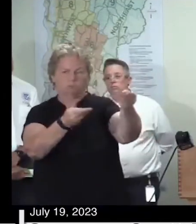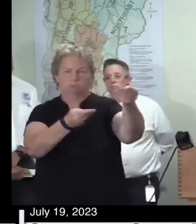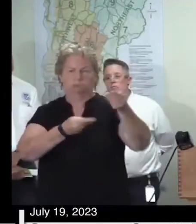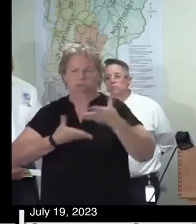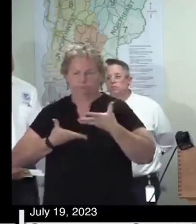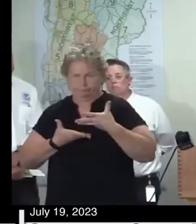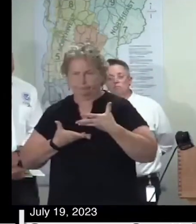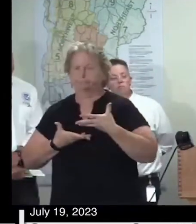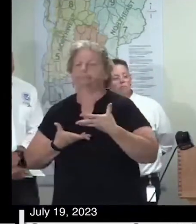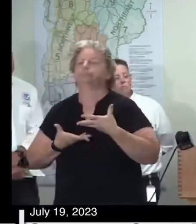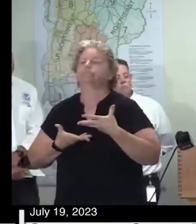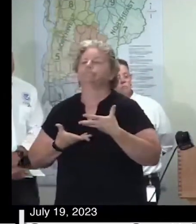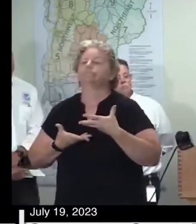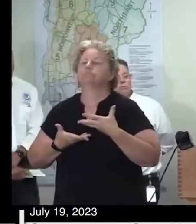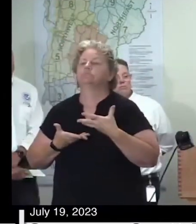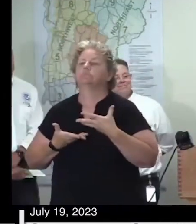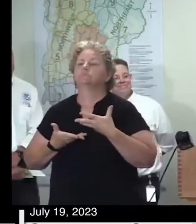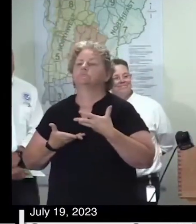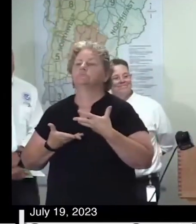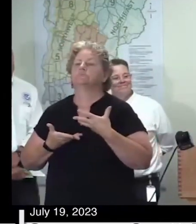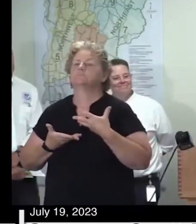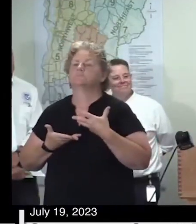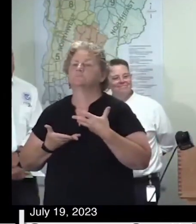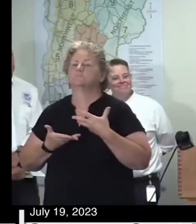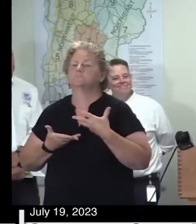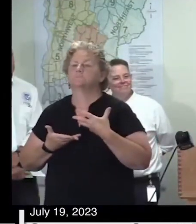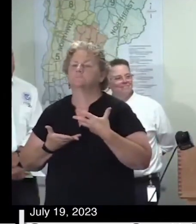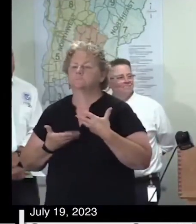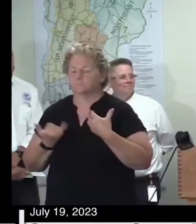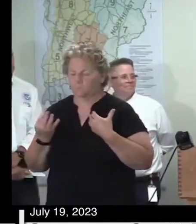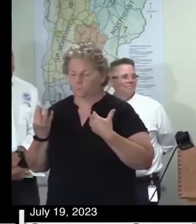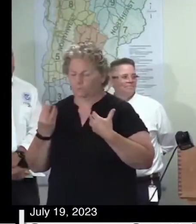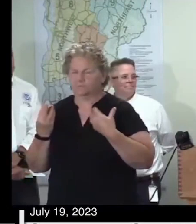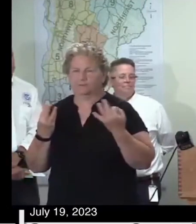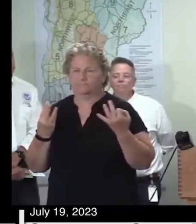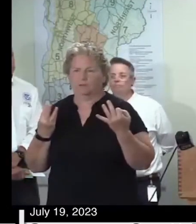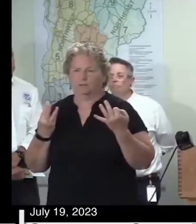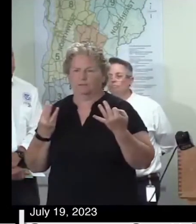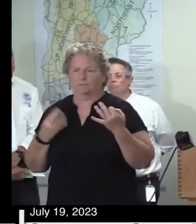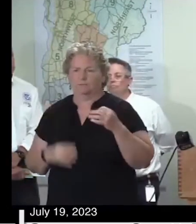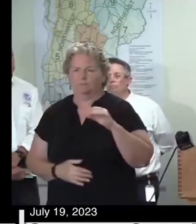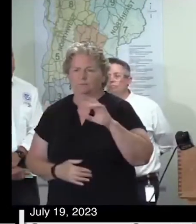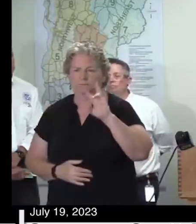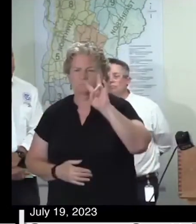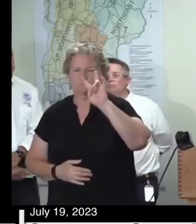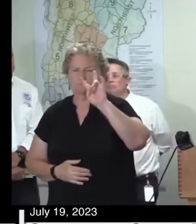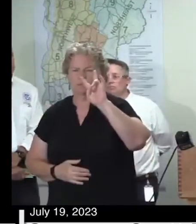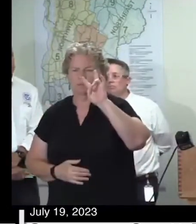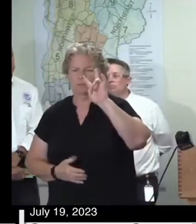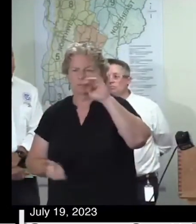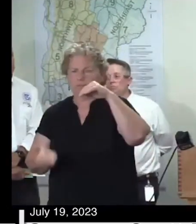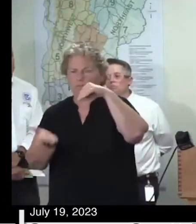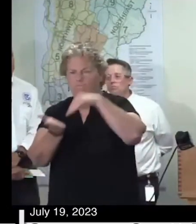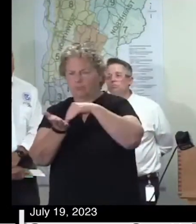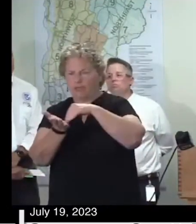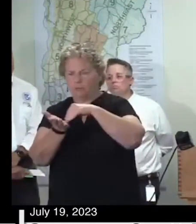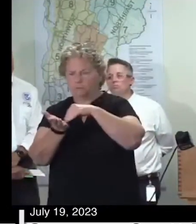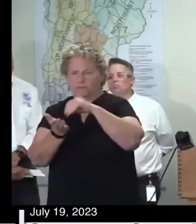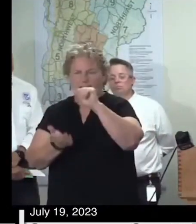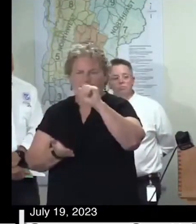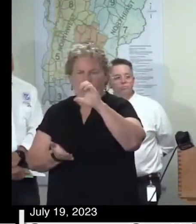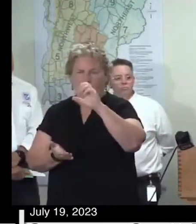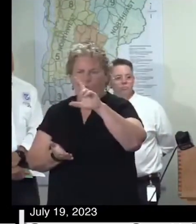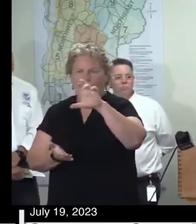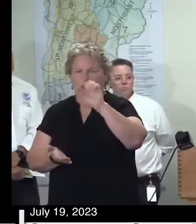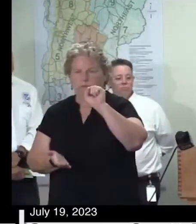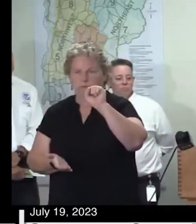Friday, and what are we today? Is this Wednesday? 7,000 acres had been reported, but that's as of Friday. I'm sure there's much